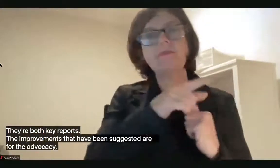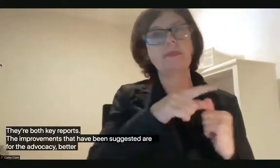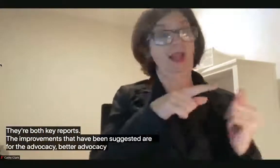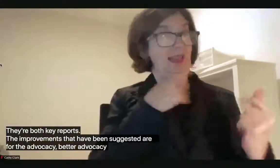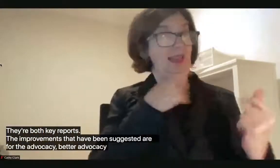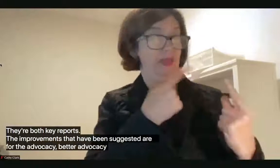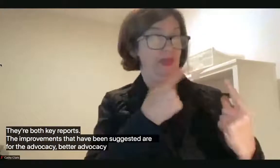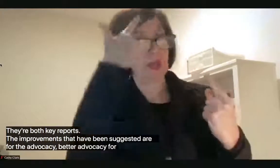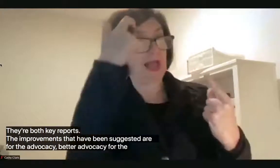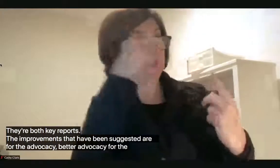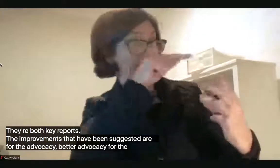information.